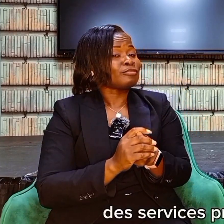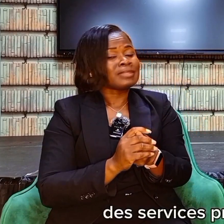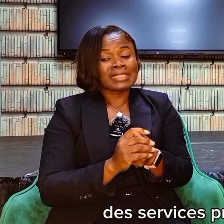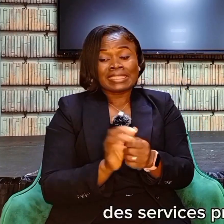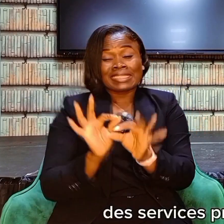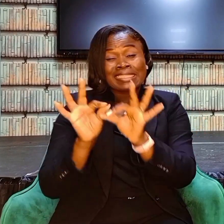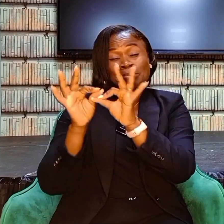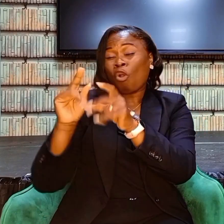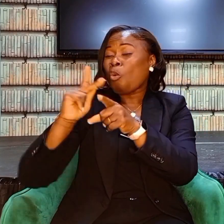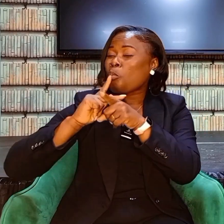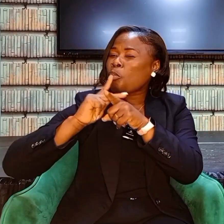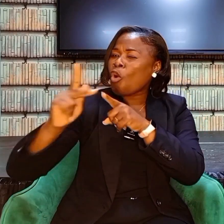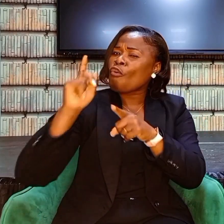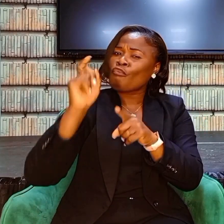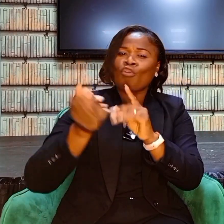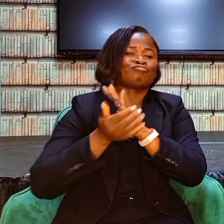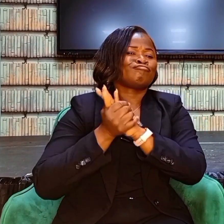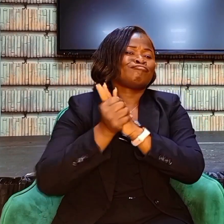professional